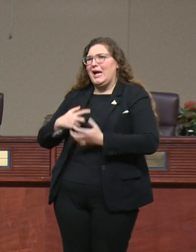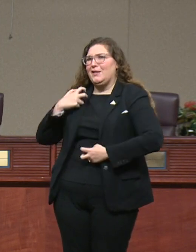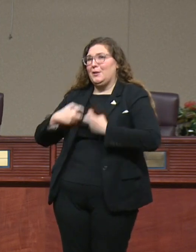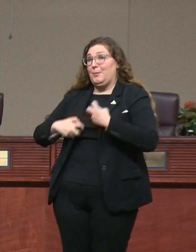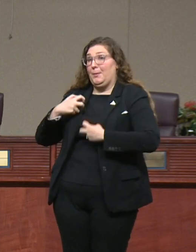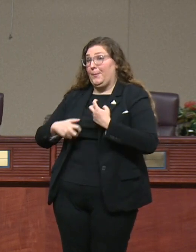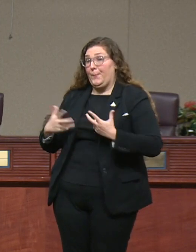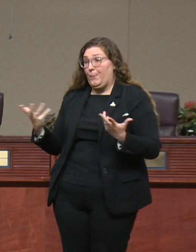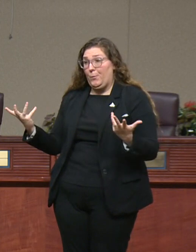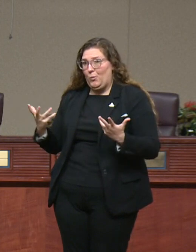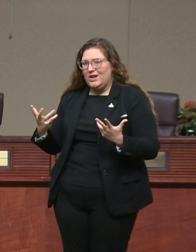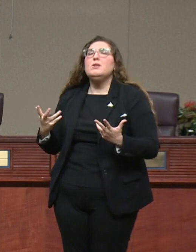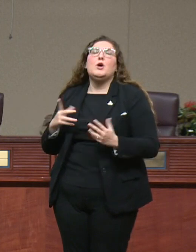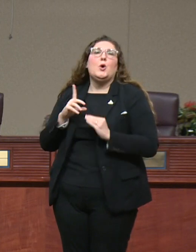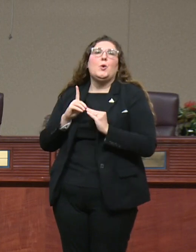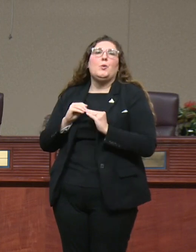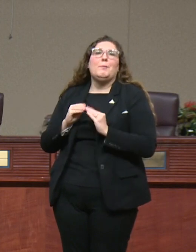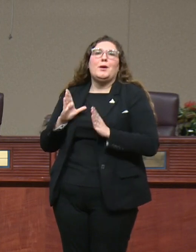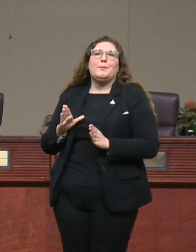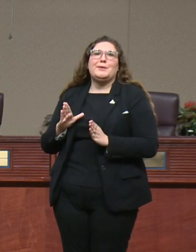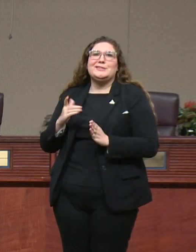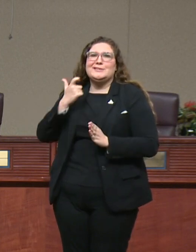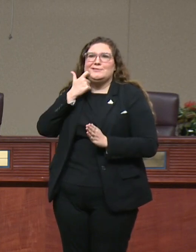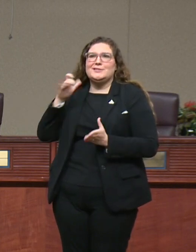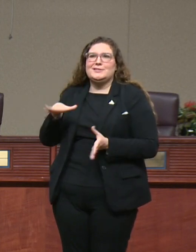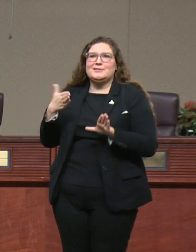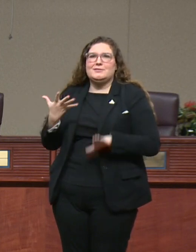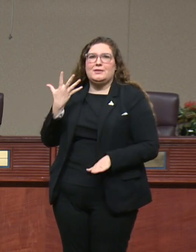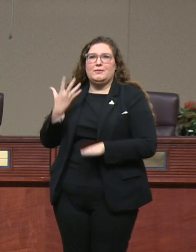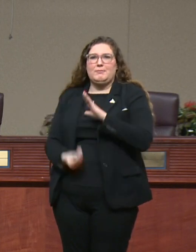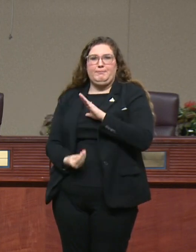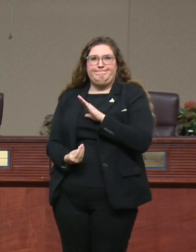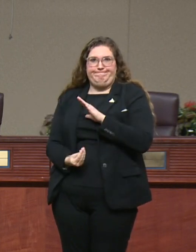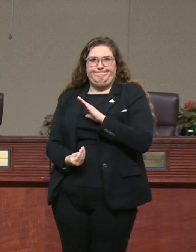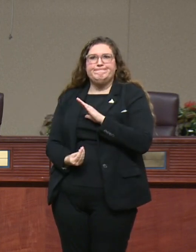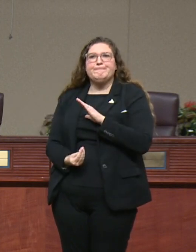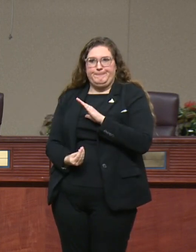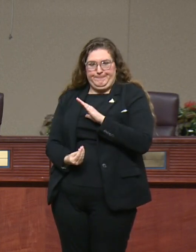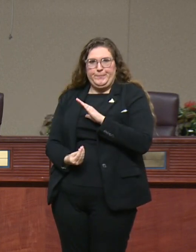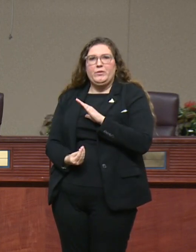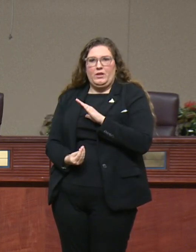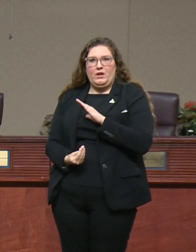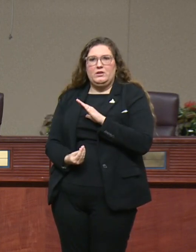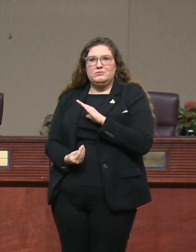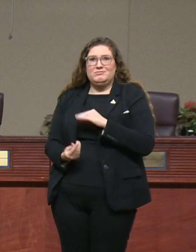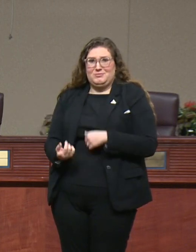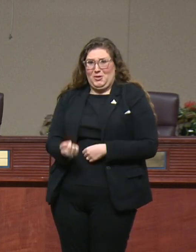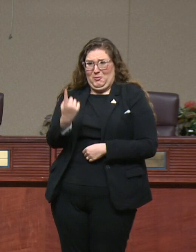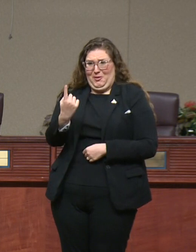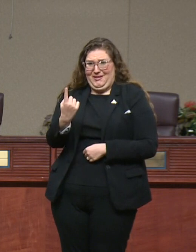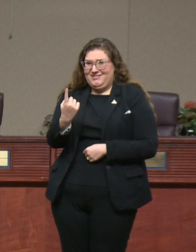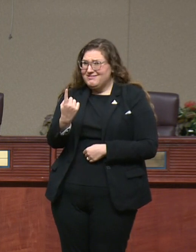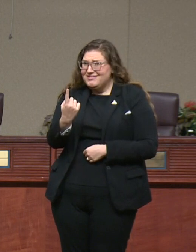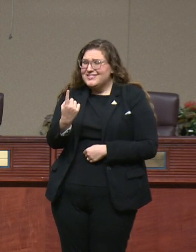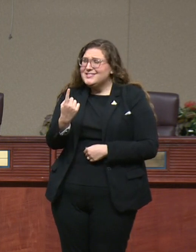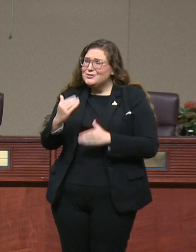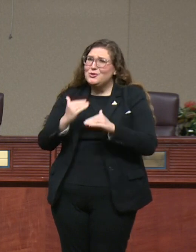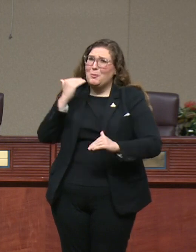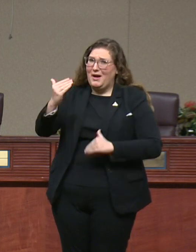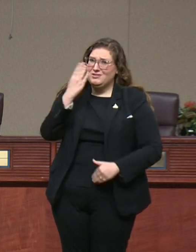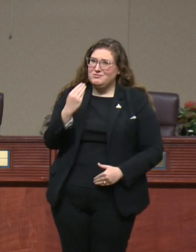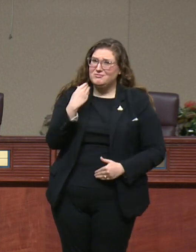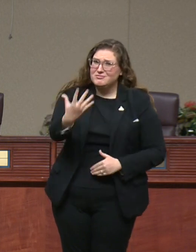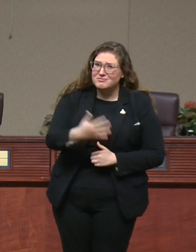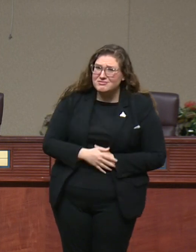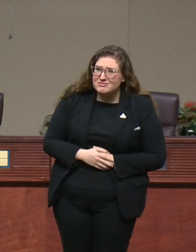added an additional death was reported to the Department of Health, and one is too many. But